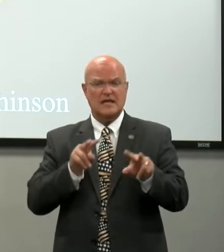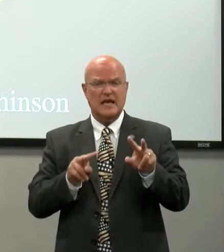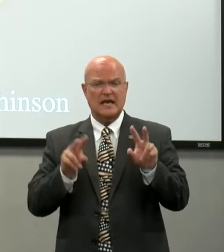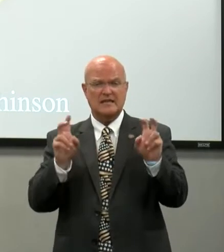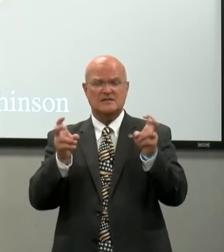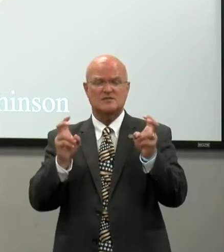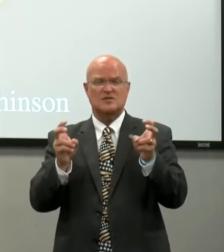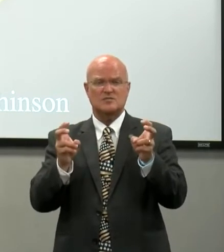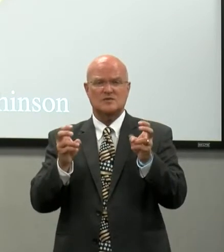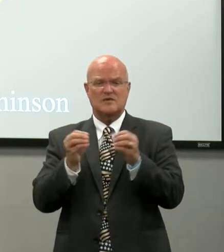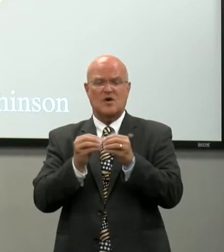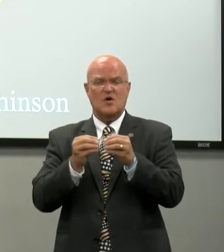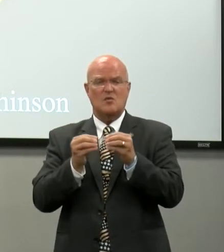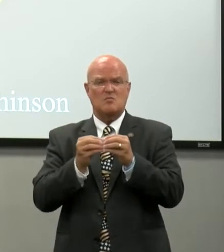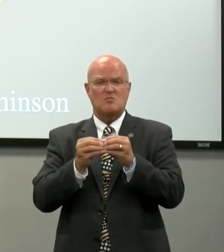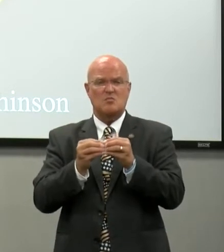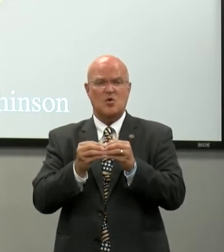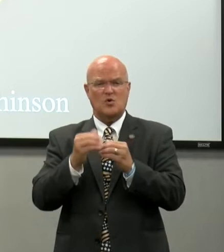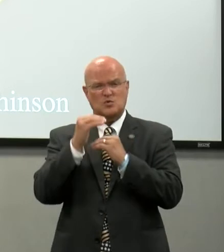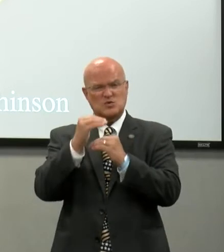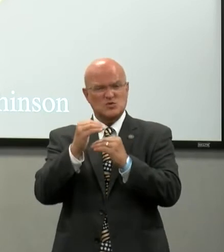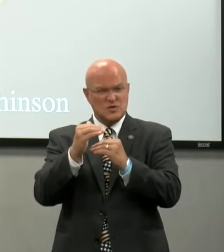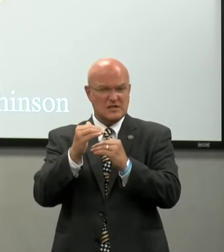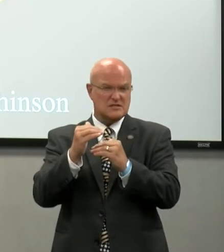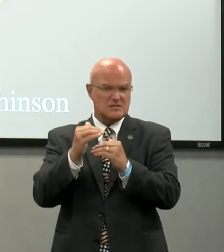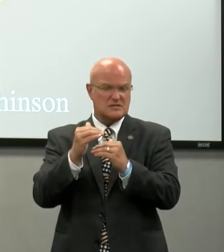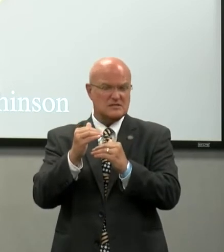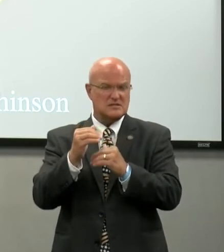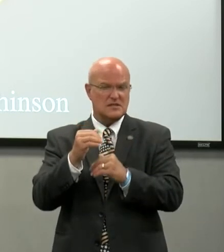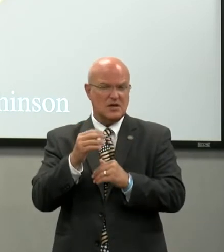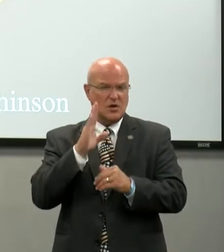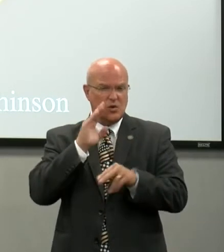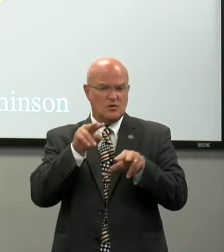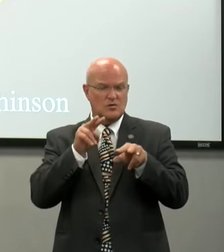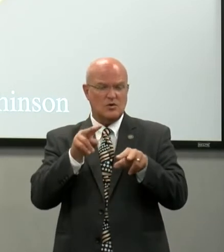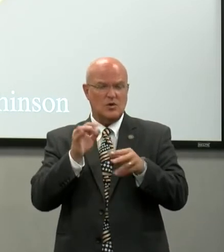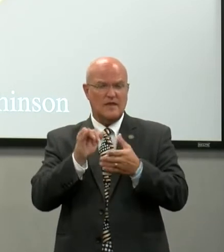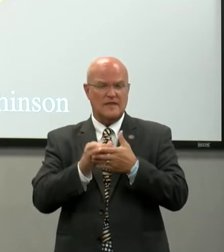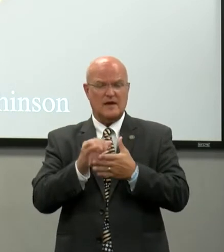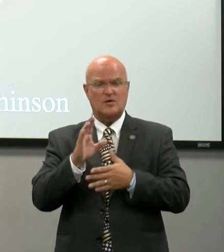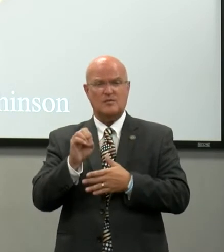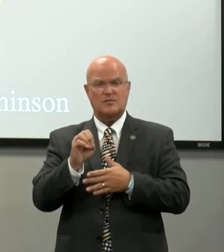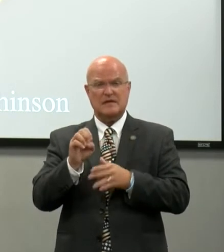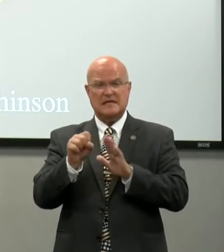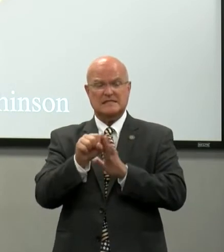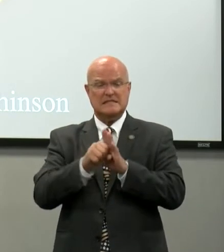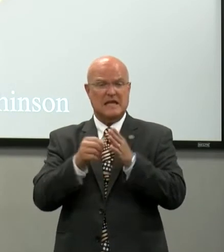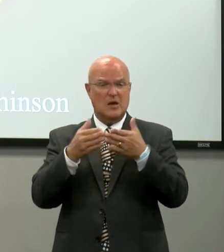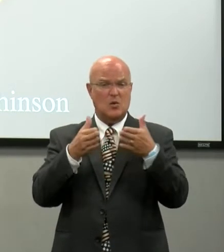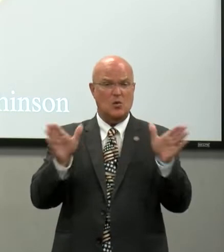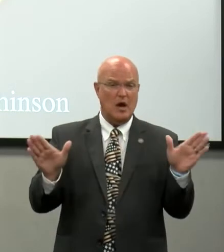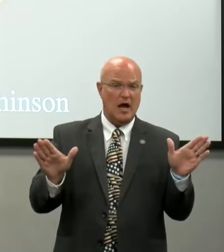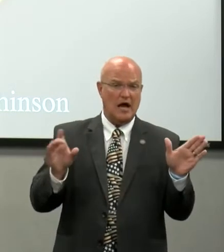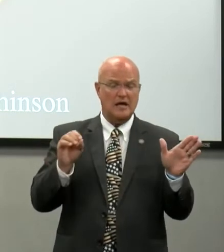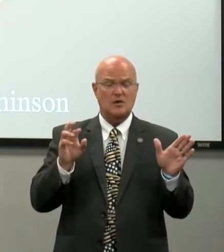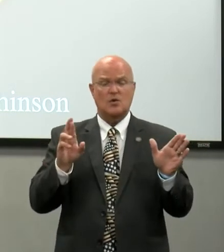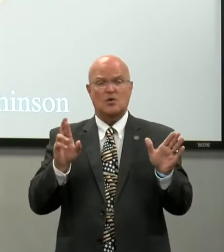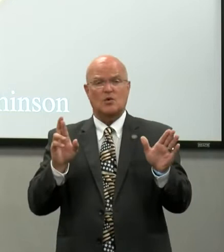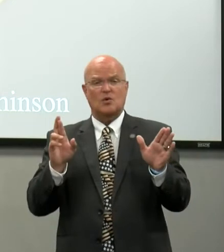in terms of further measures, further restrictions? And are you looking at ones that would be statewide or that would